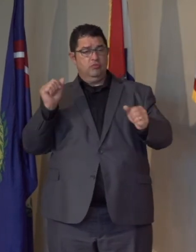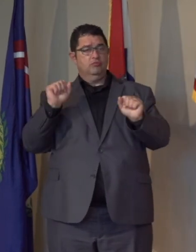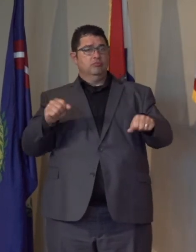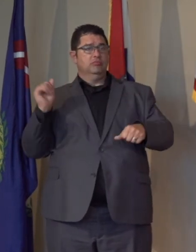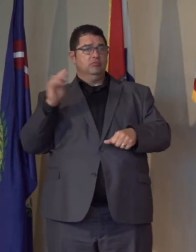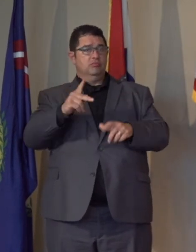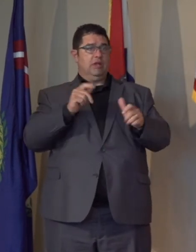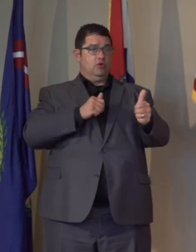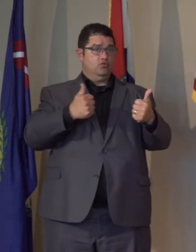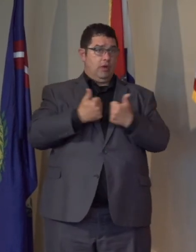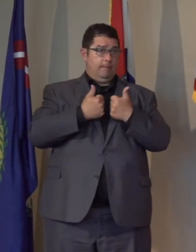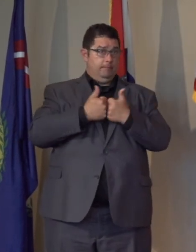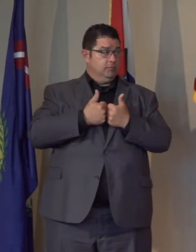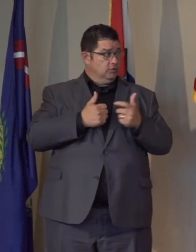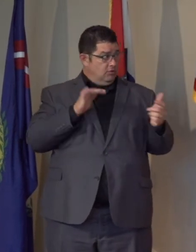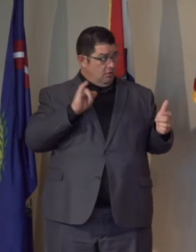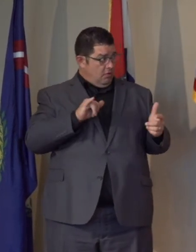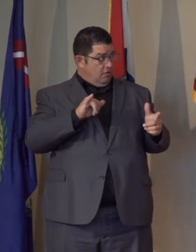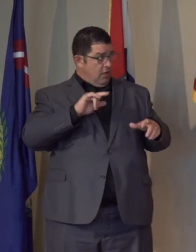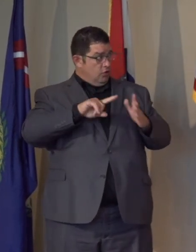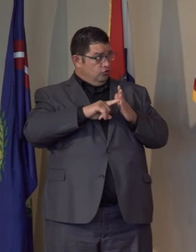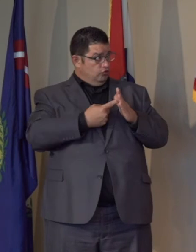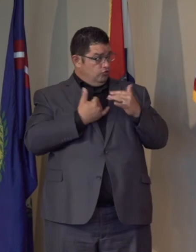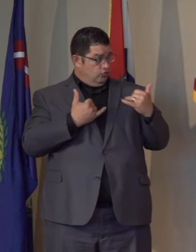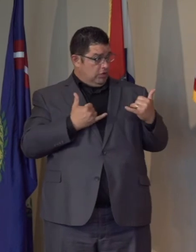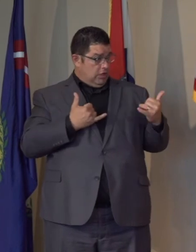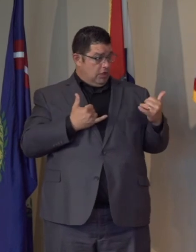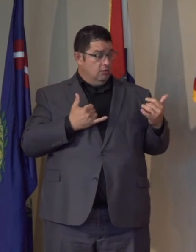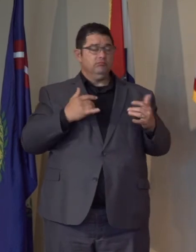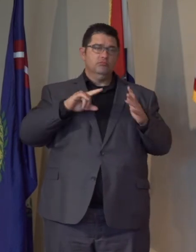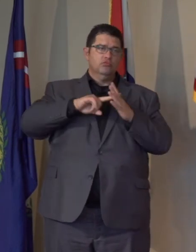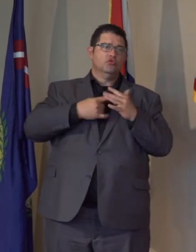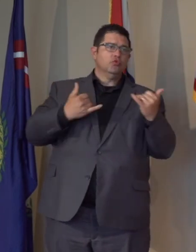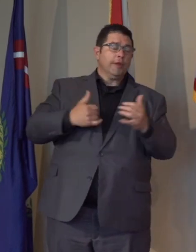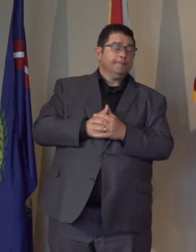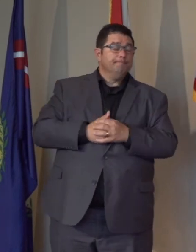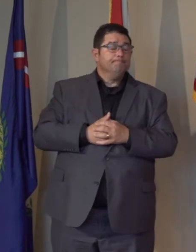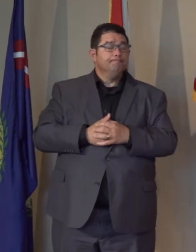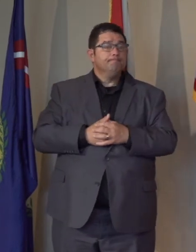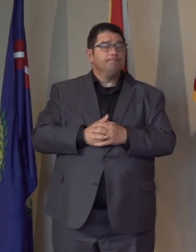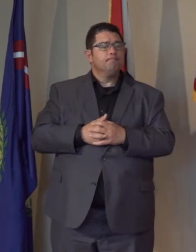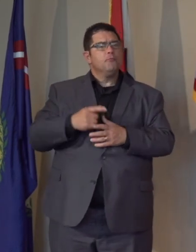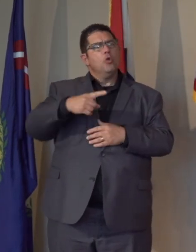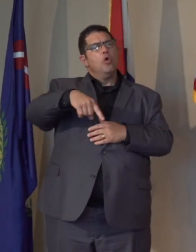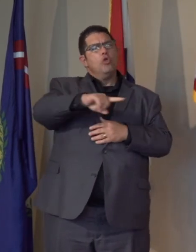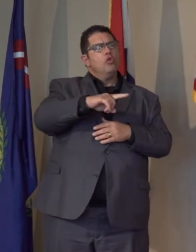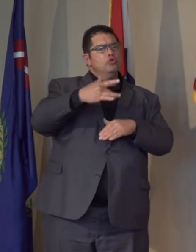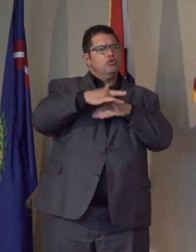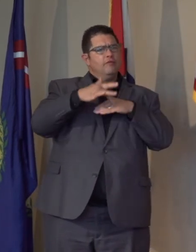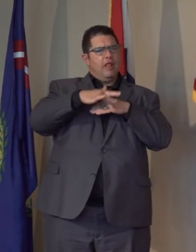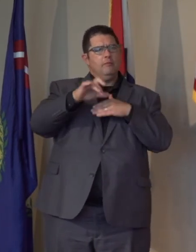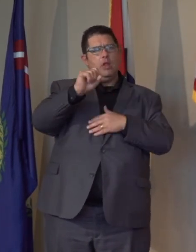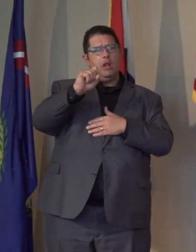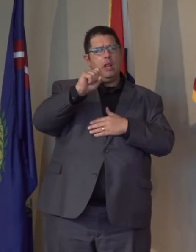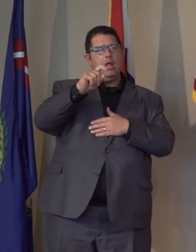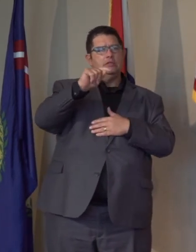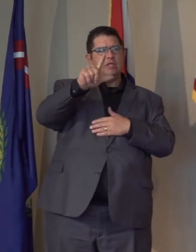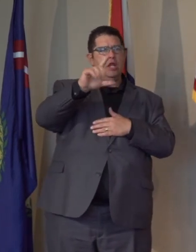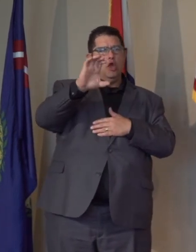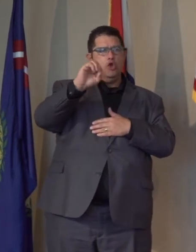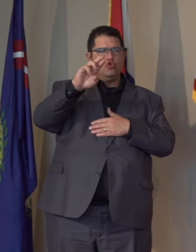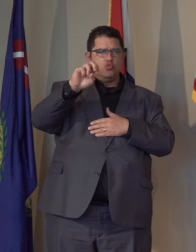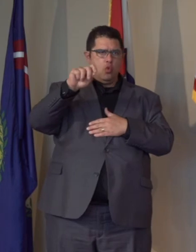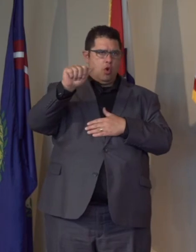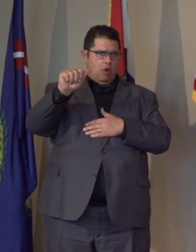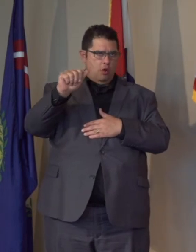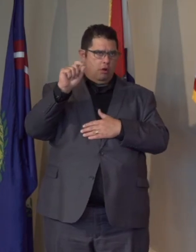is that effective today? Yes, it's effective today. Okay. And those are available at stlcorona.com. I really would